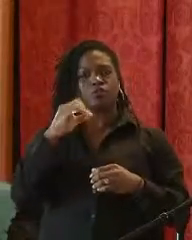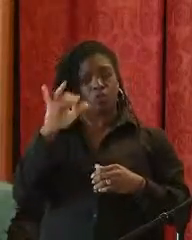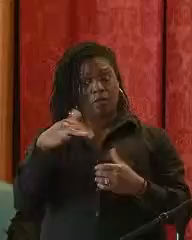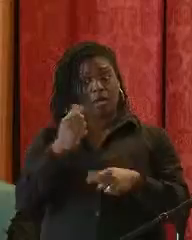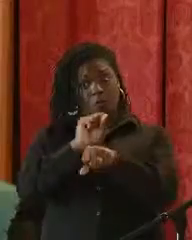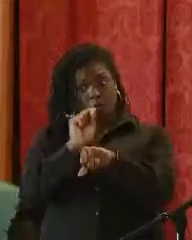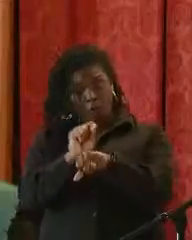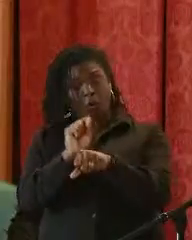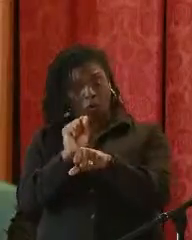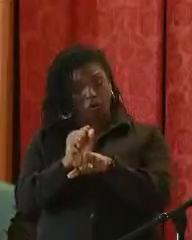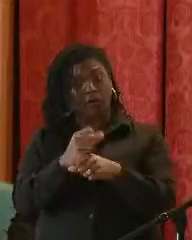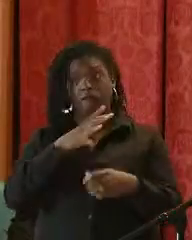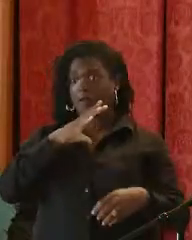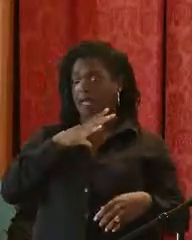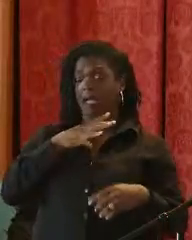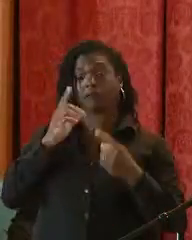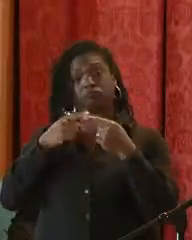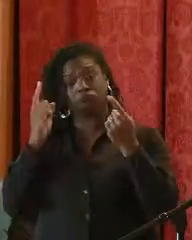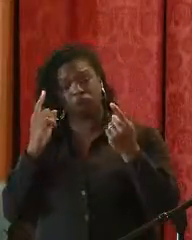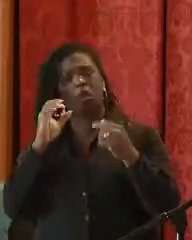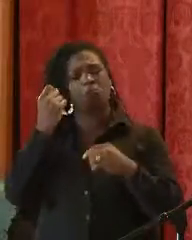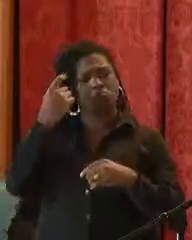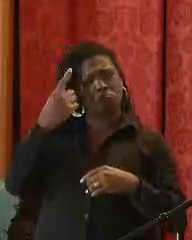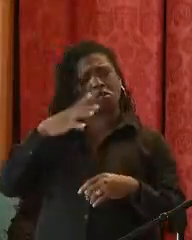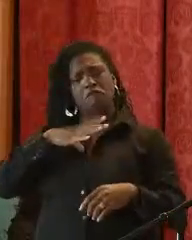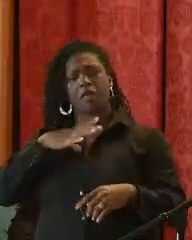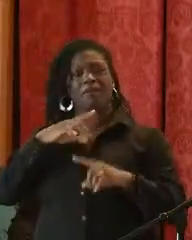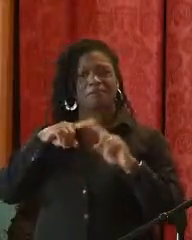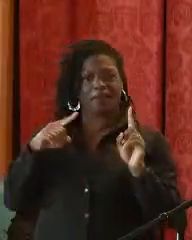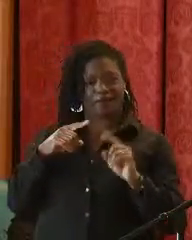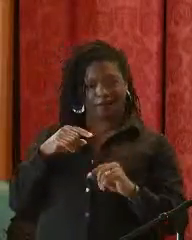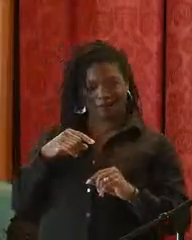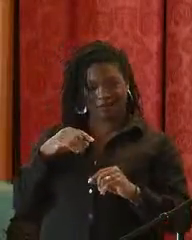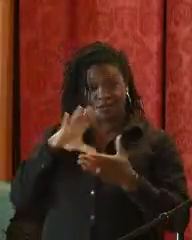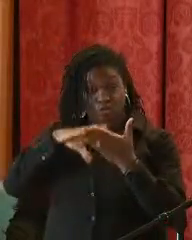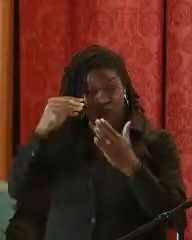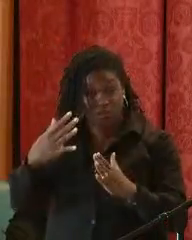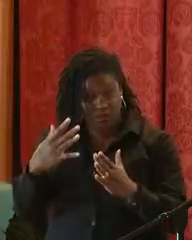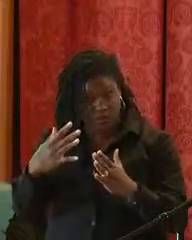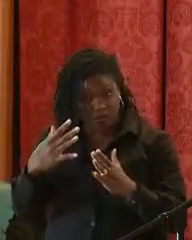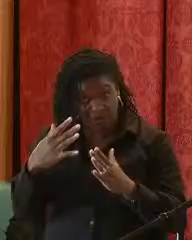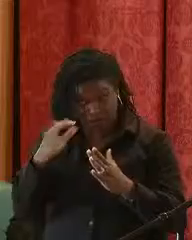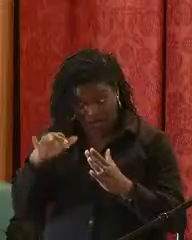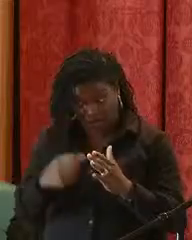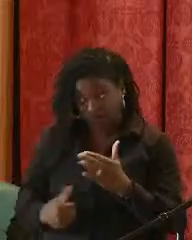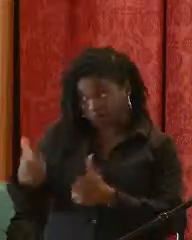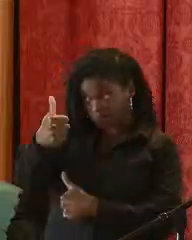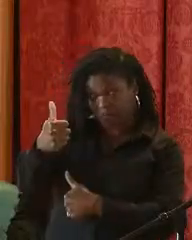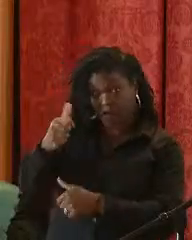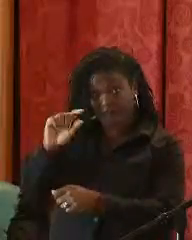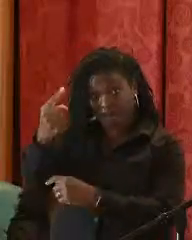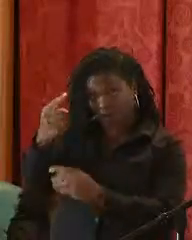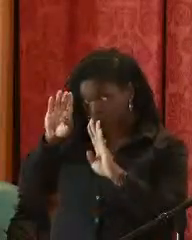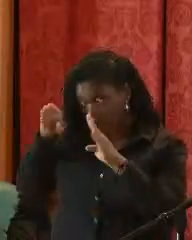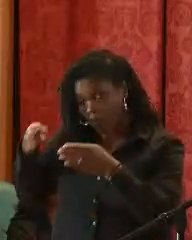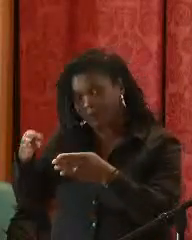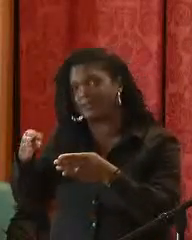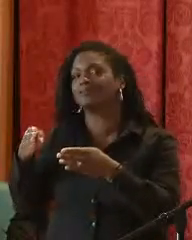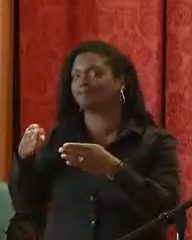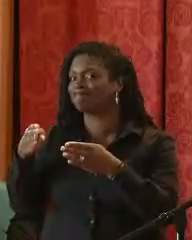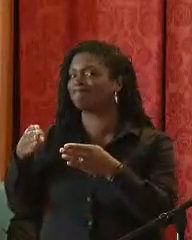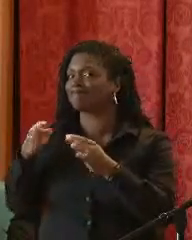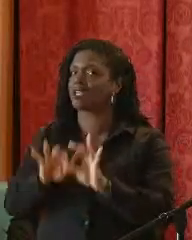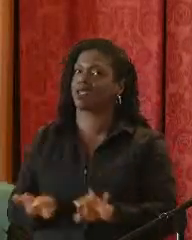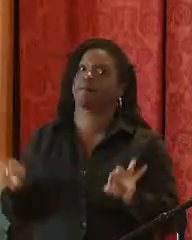welfare of our children front and center. As a special ed director and LaCia officer, Charlie never backed down from a